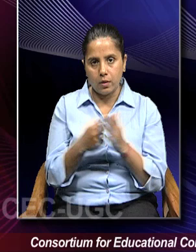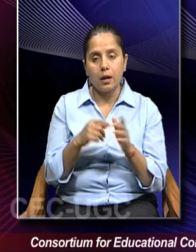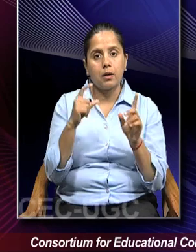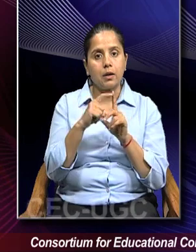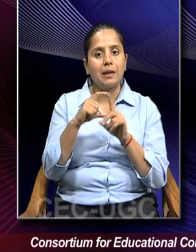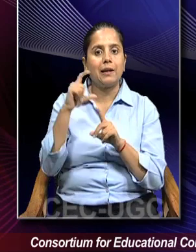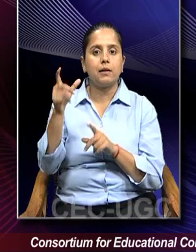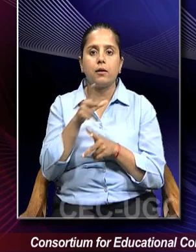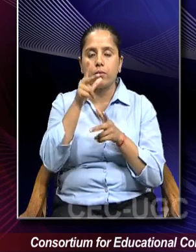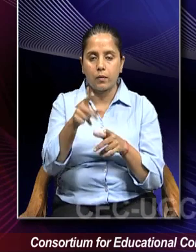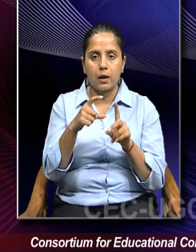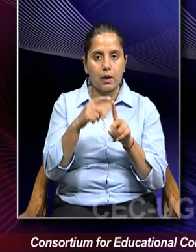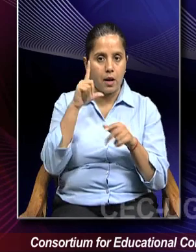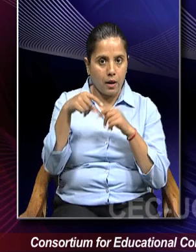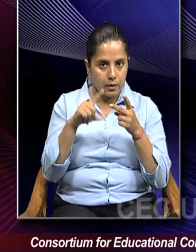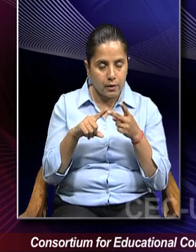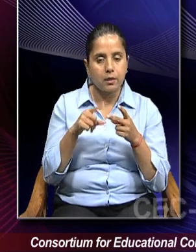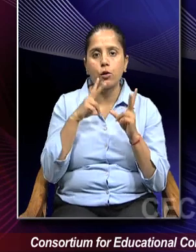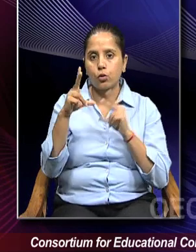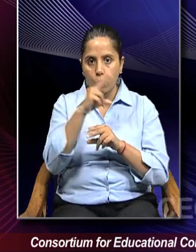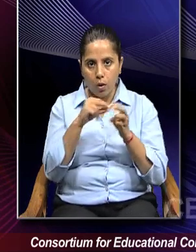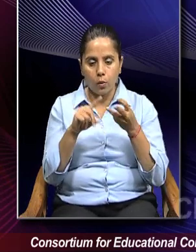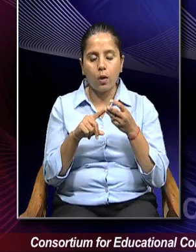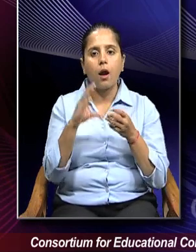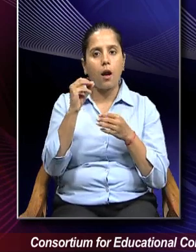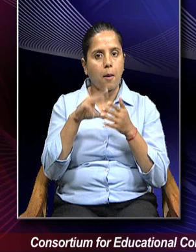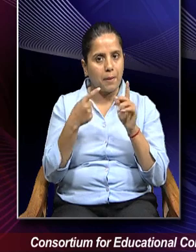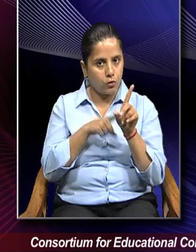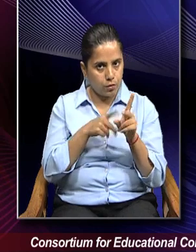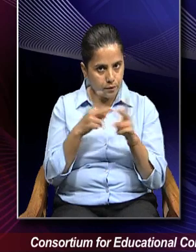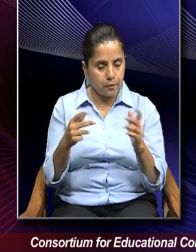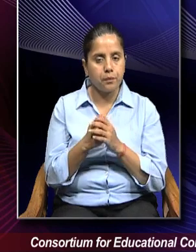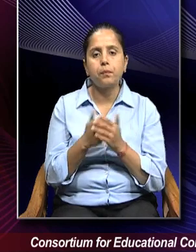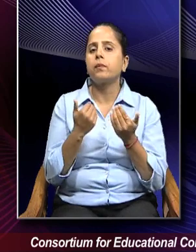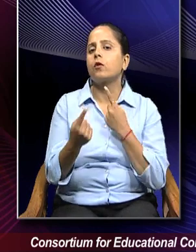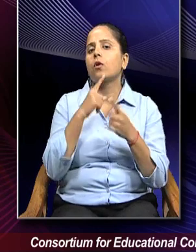we call it, dialectics, dialogue and commentary. Now, let us